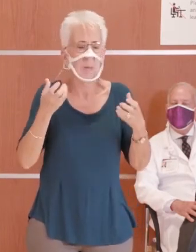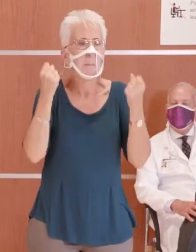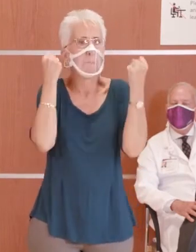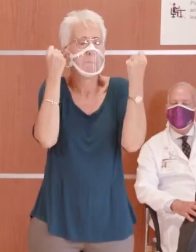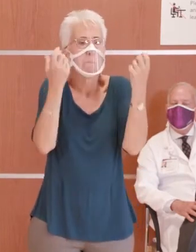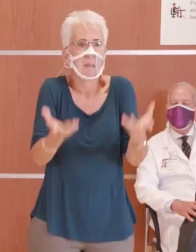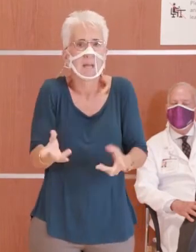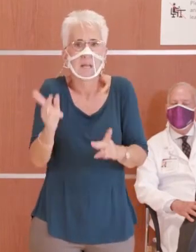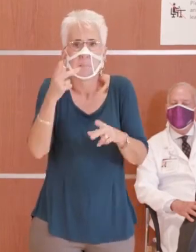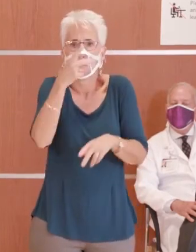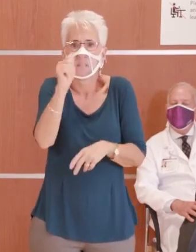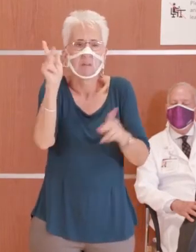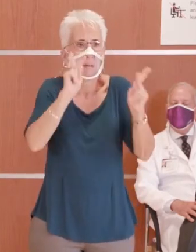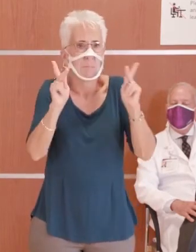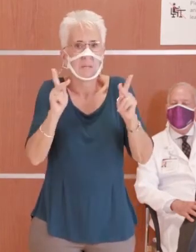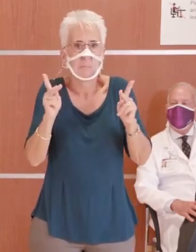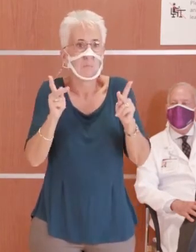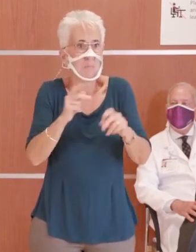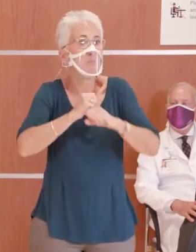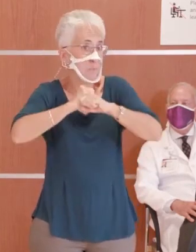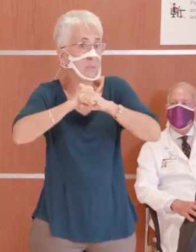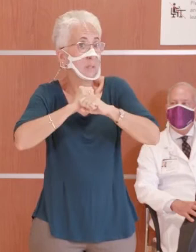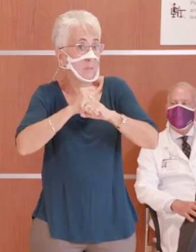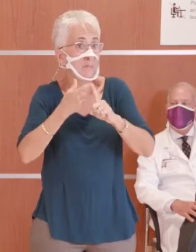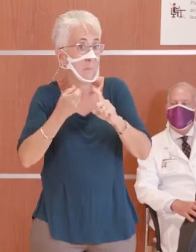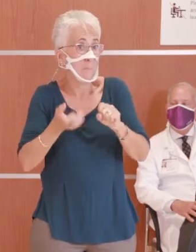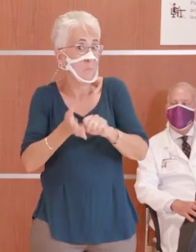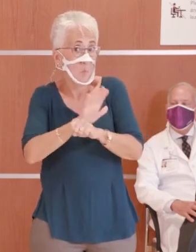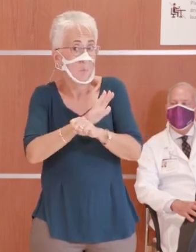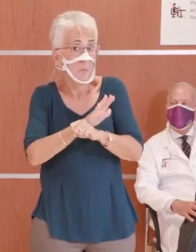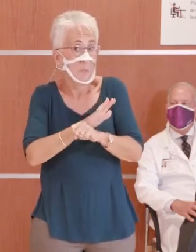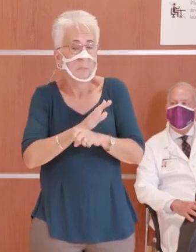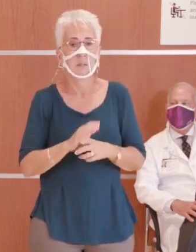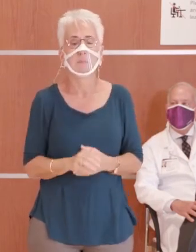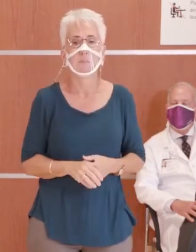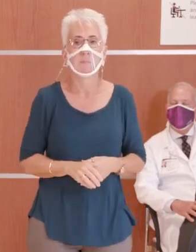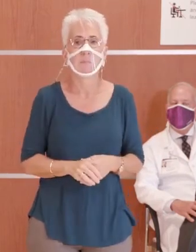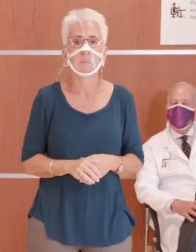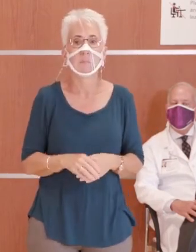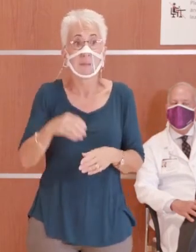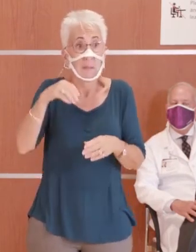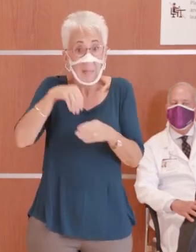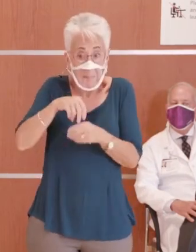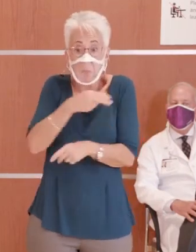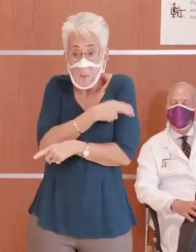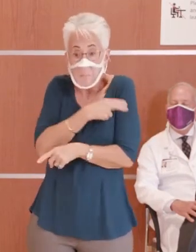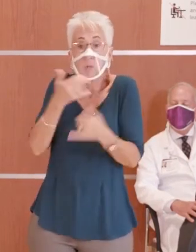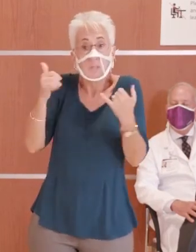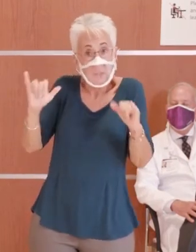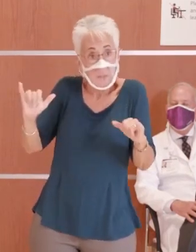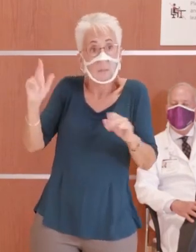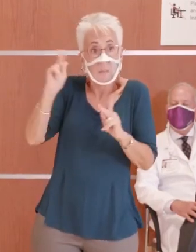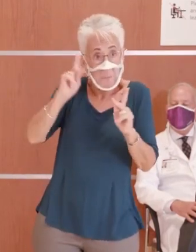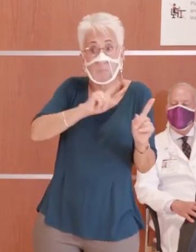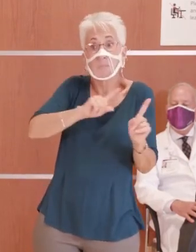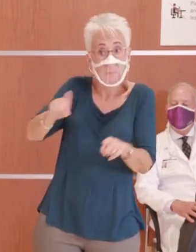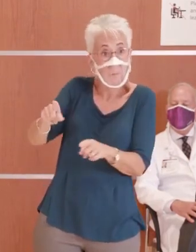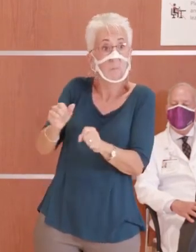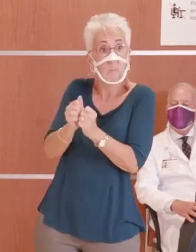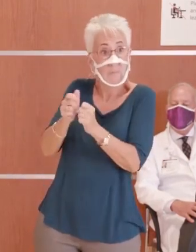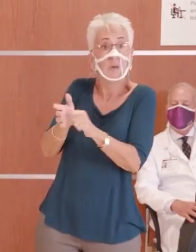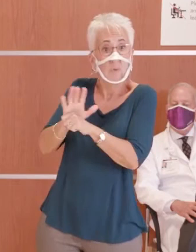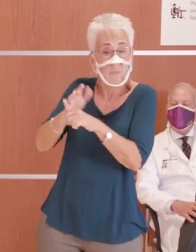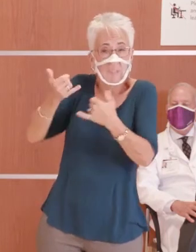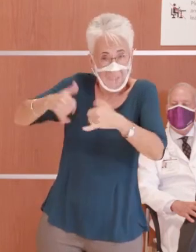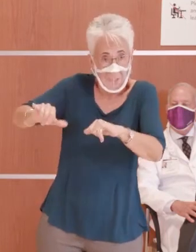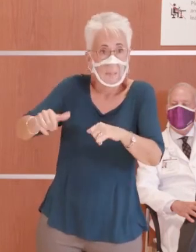protected as we can. We continue to have cases that are in the hospital. We still have people that are sick. So we want